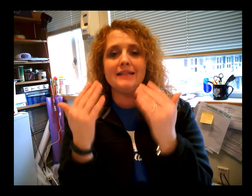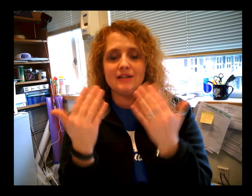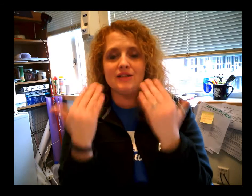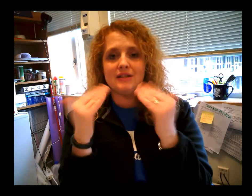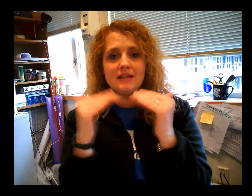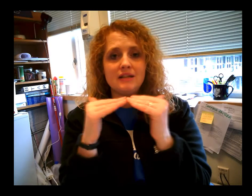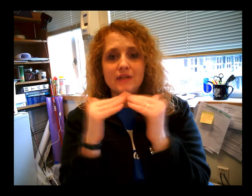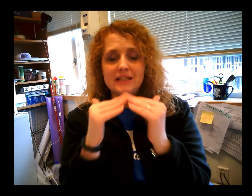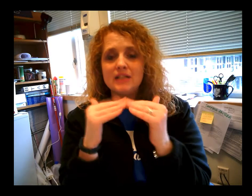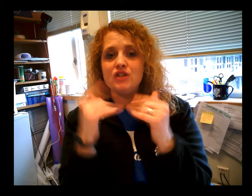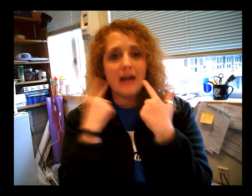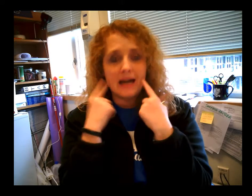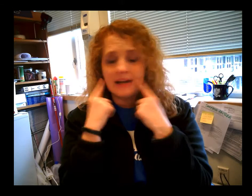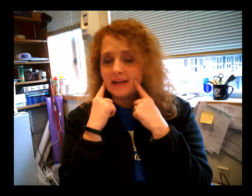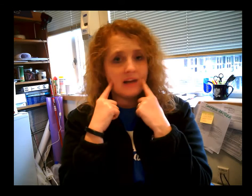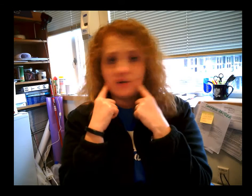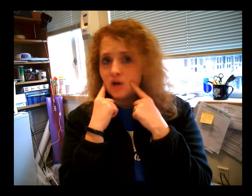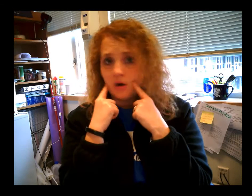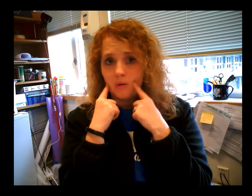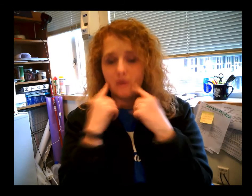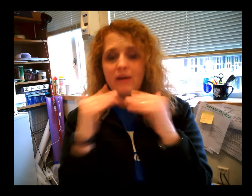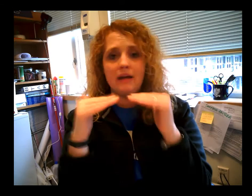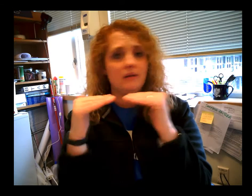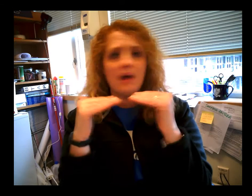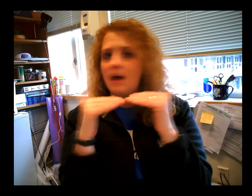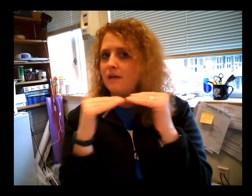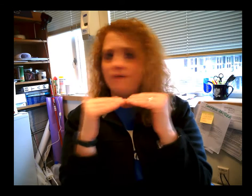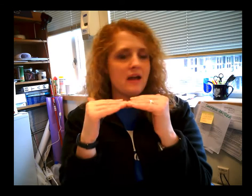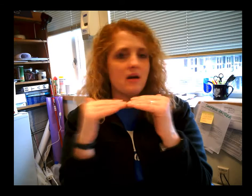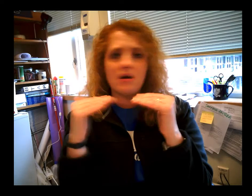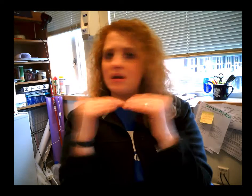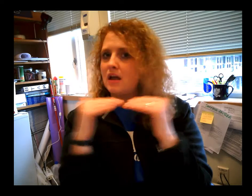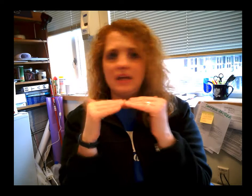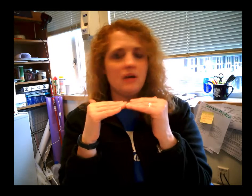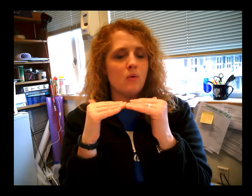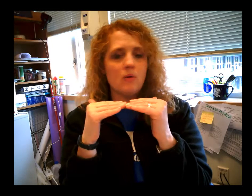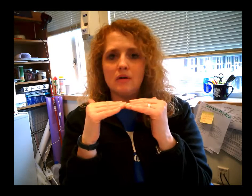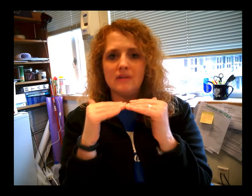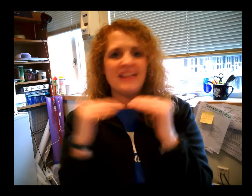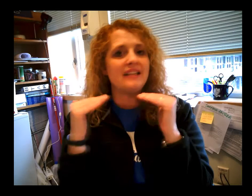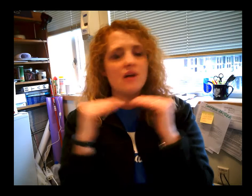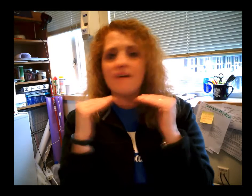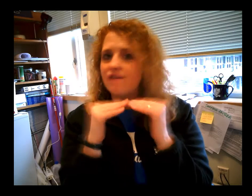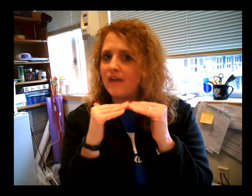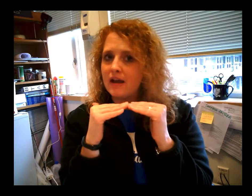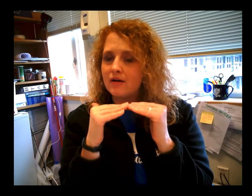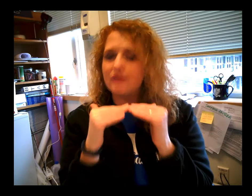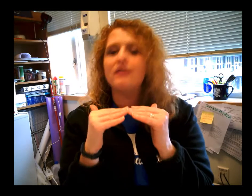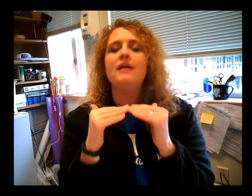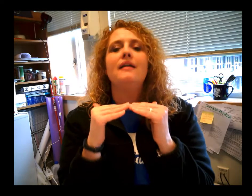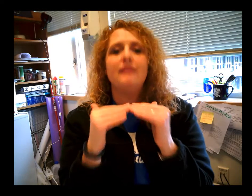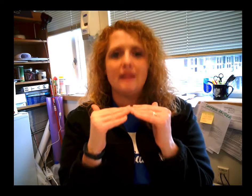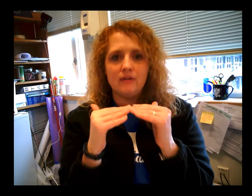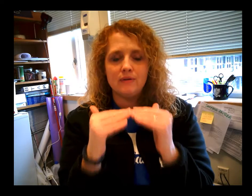It's just the difference is you're adding the head no, okay? Unfair, unequal, that's not fair, that sort of